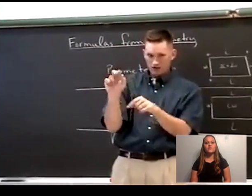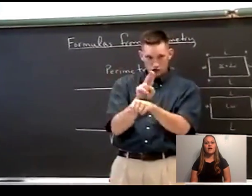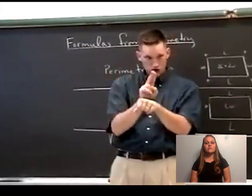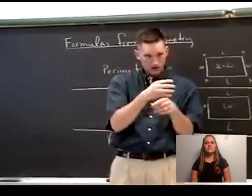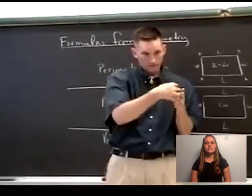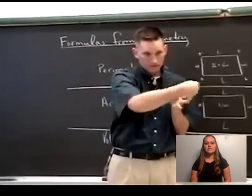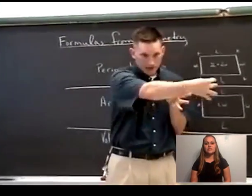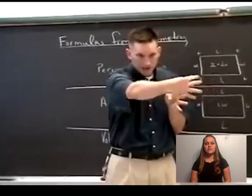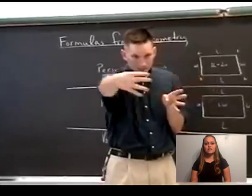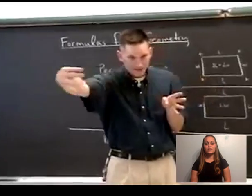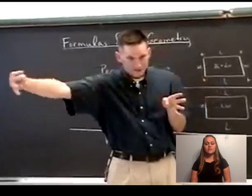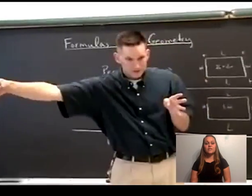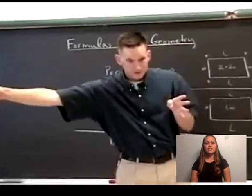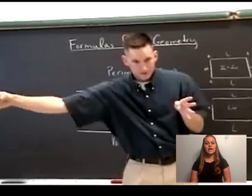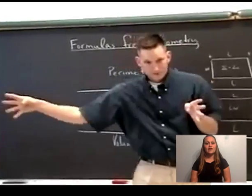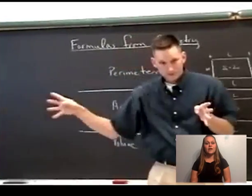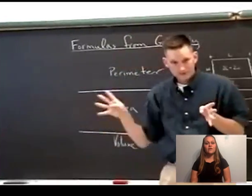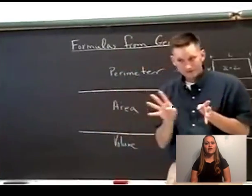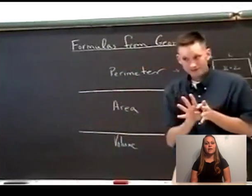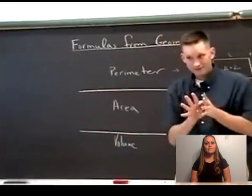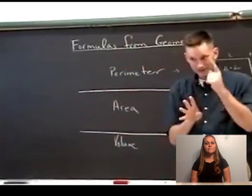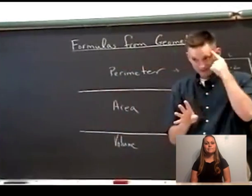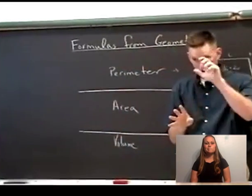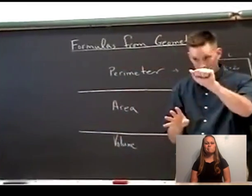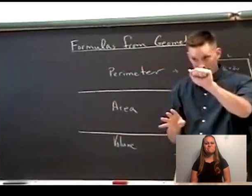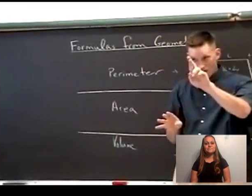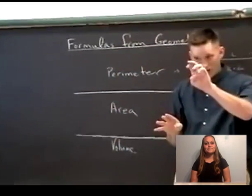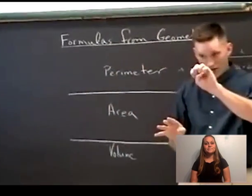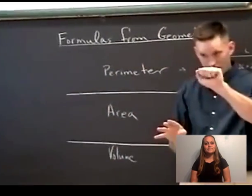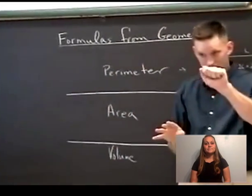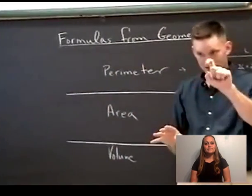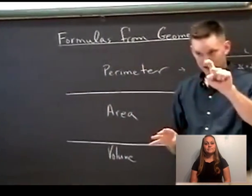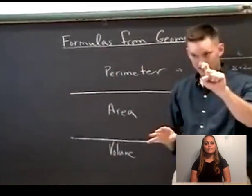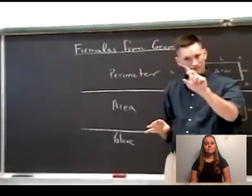put it around the entire area.